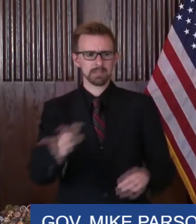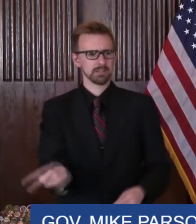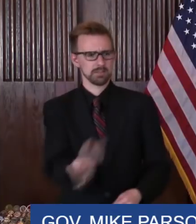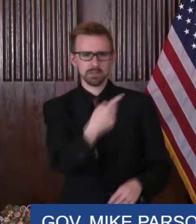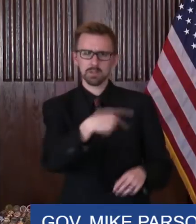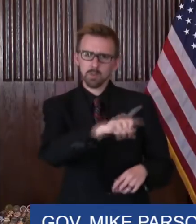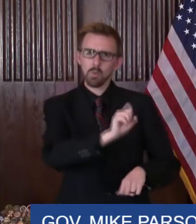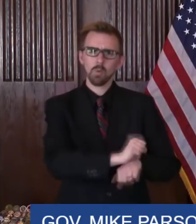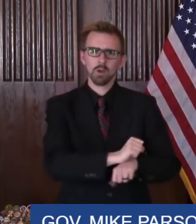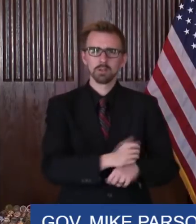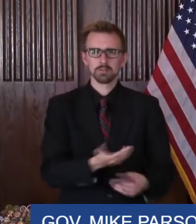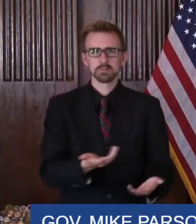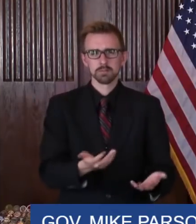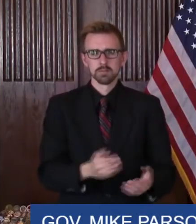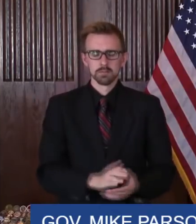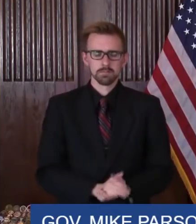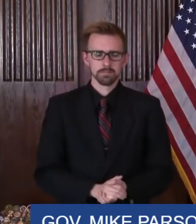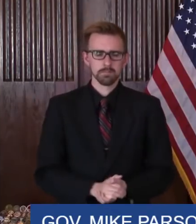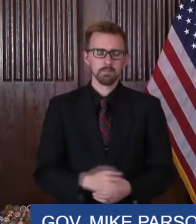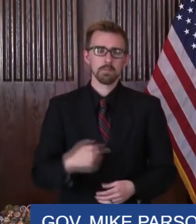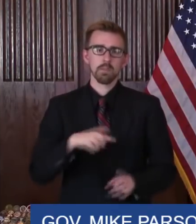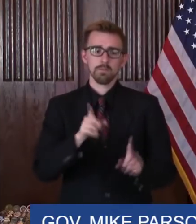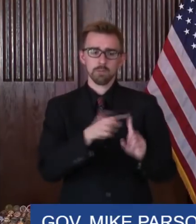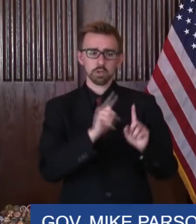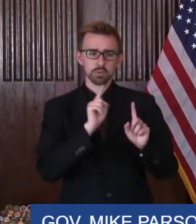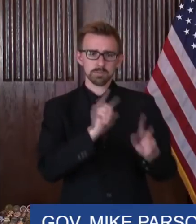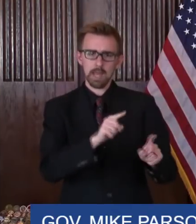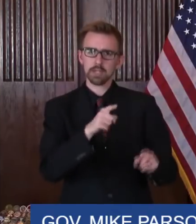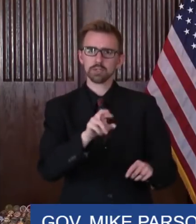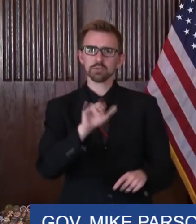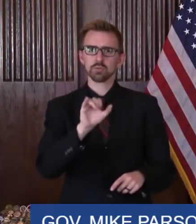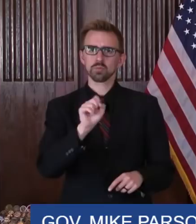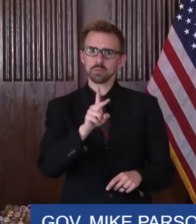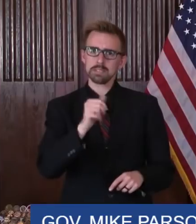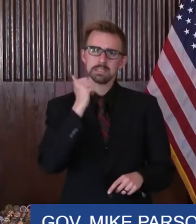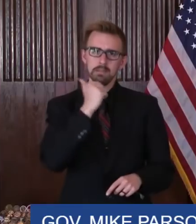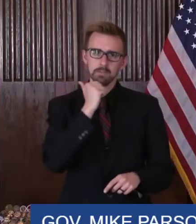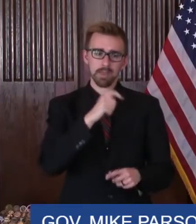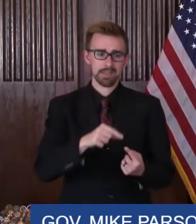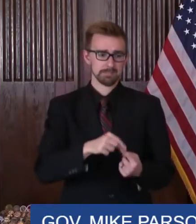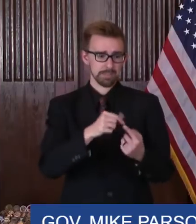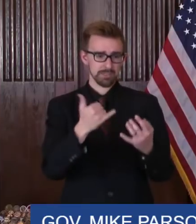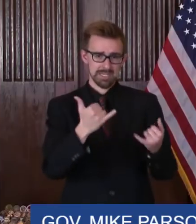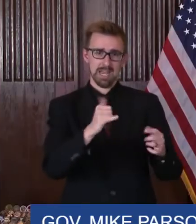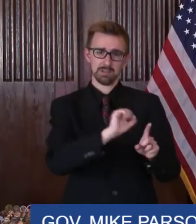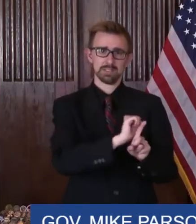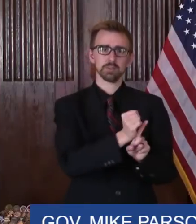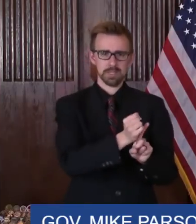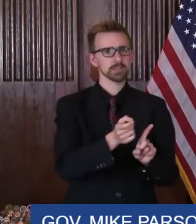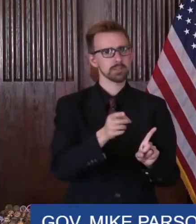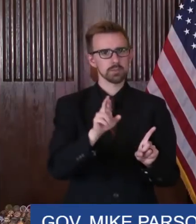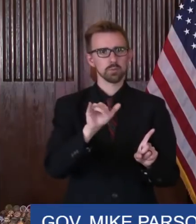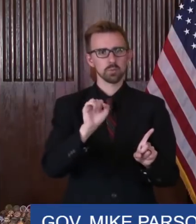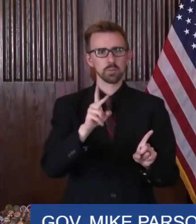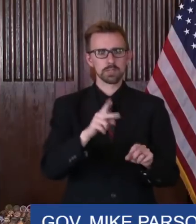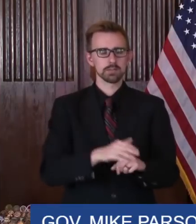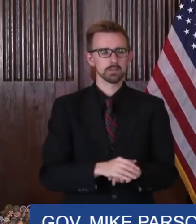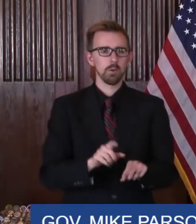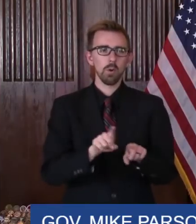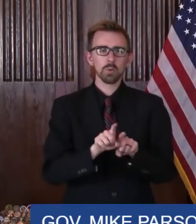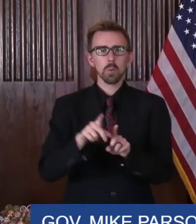it. Our first responders risk themselves every day, especially right now. Not to mention the shortage